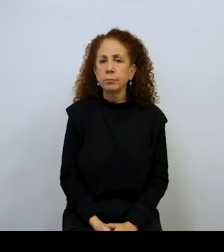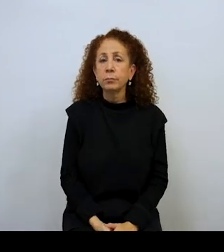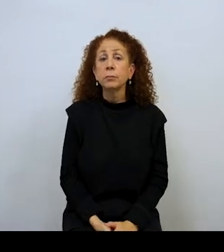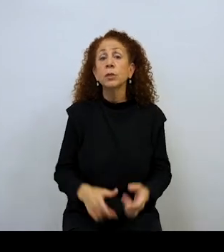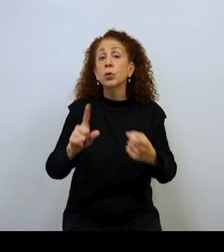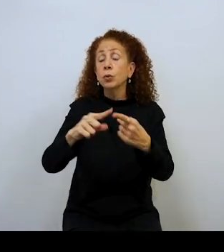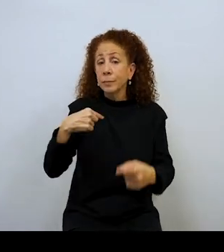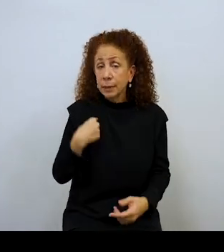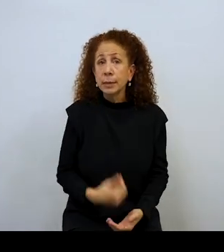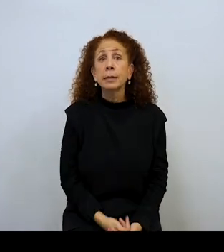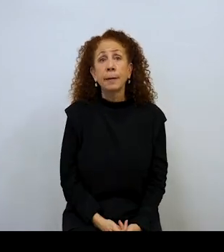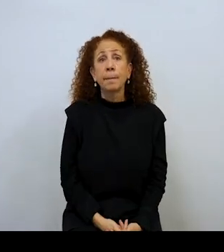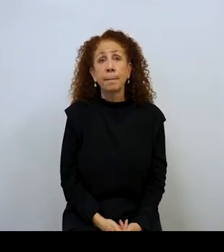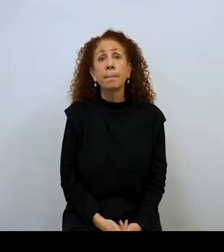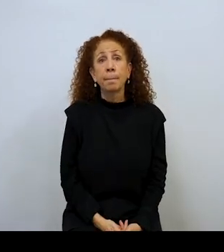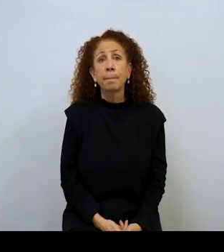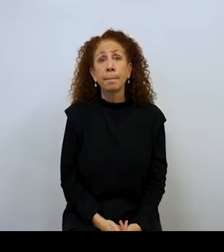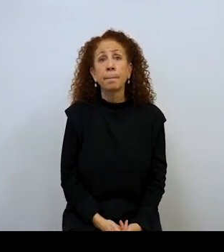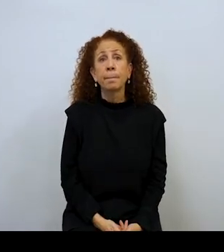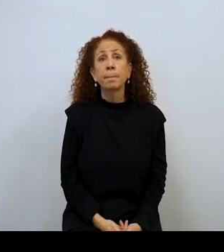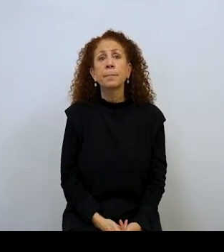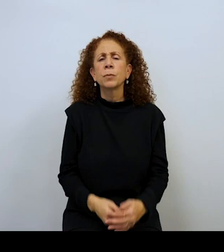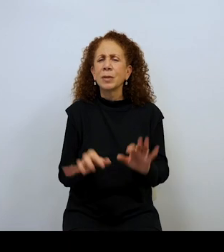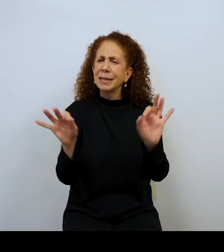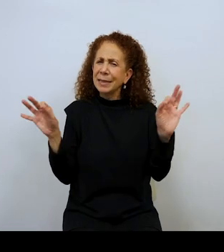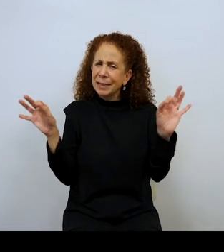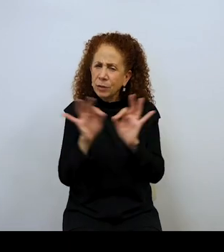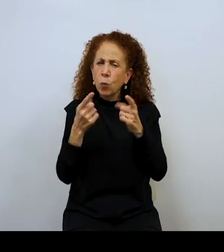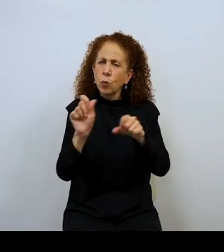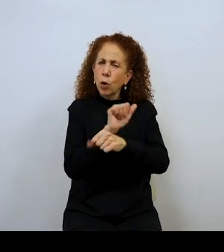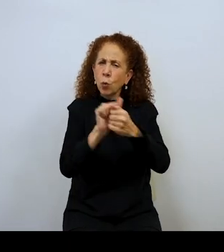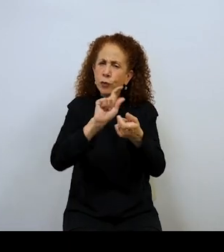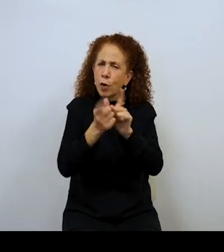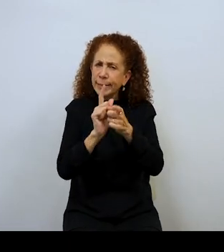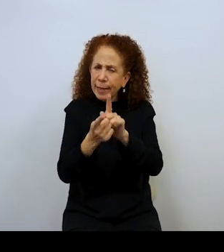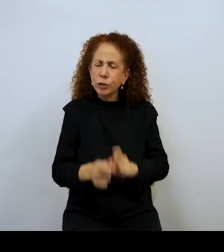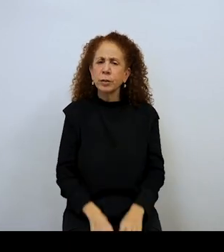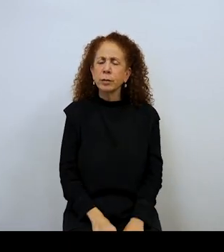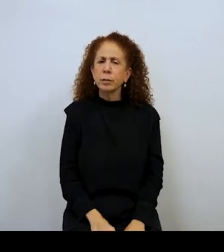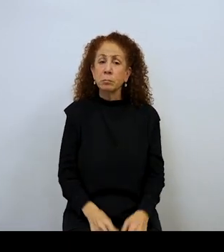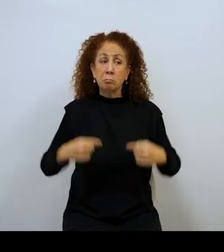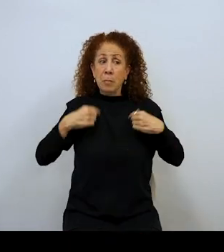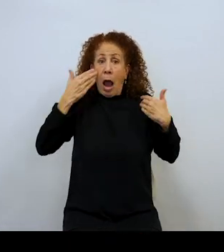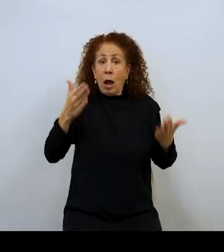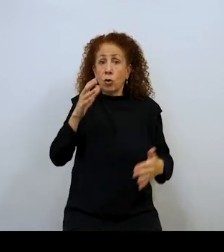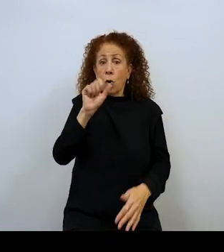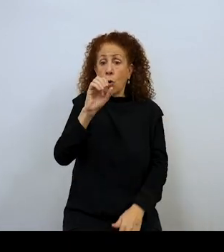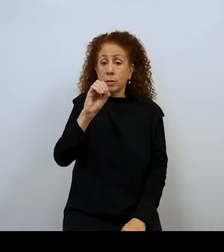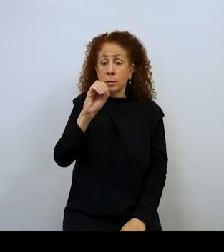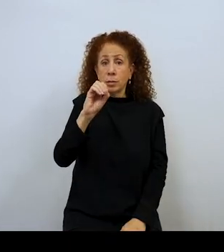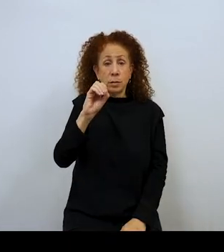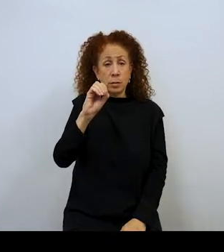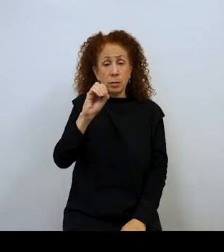me, what was crucial, and it's so interesting when you're working with translations, mm-hmm. because I don't actually know what Sophocles did mm-hmm.